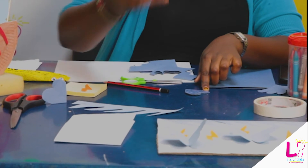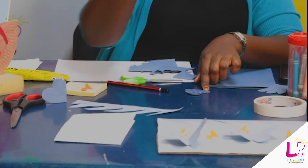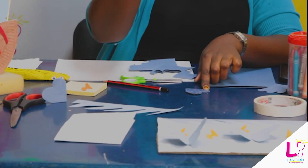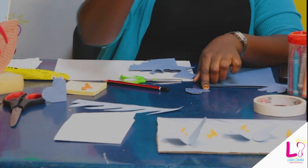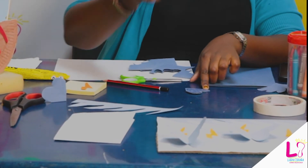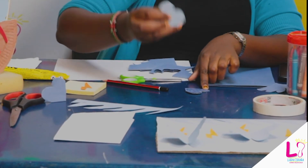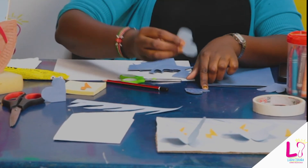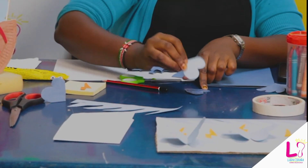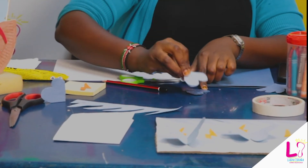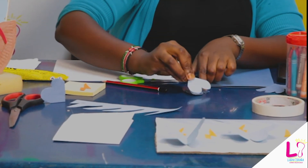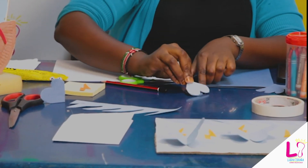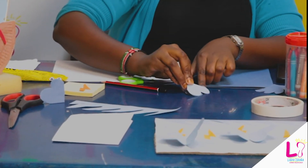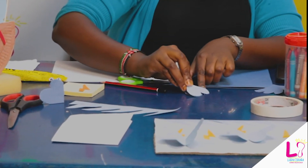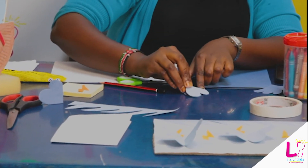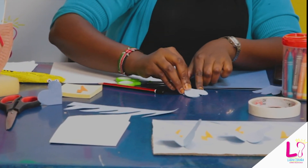then we take our piece of paper